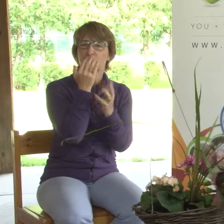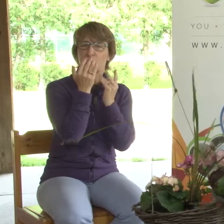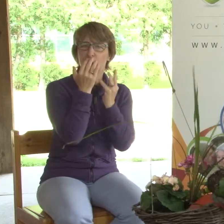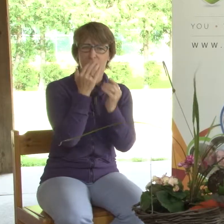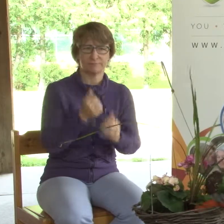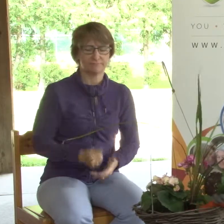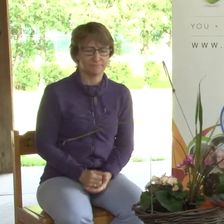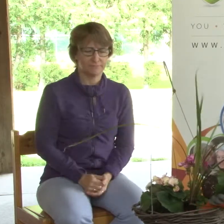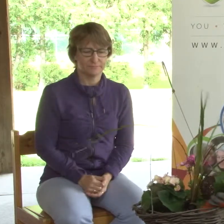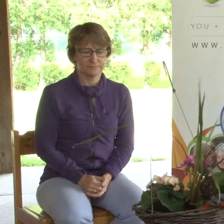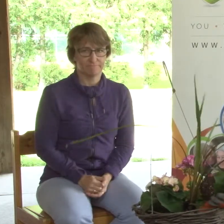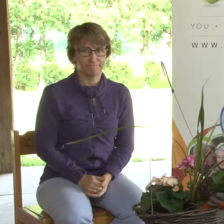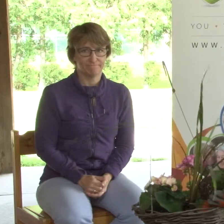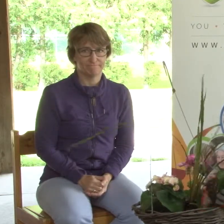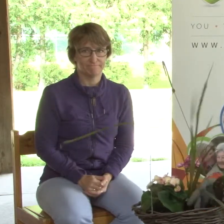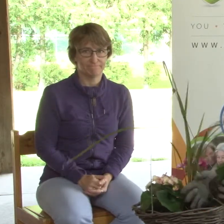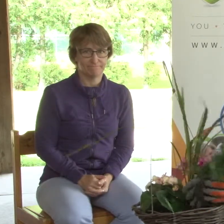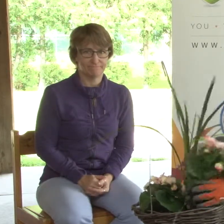unique.